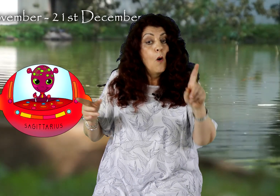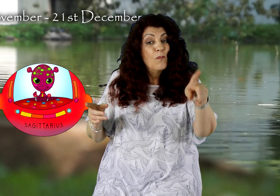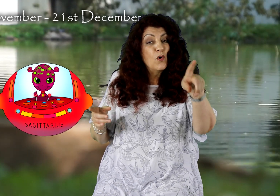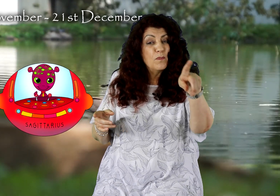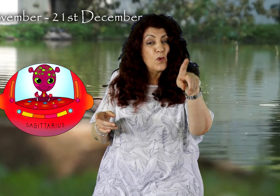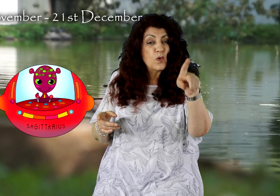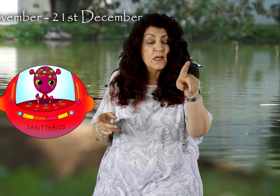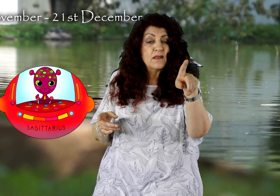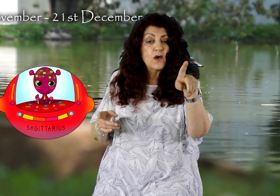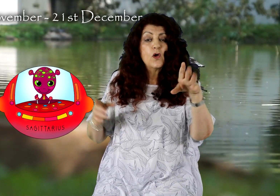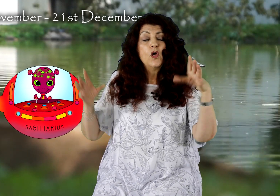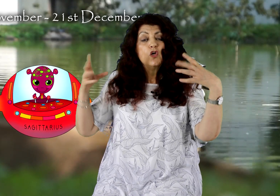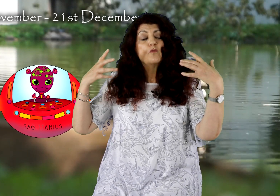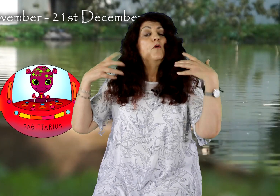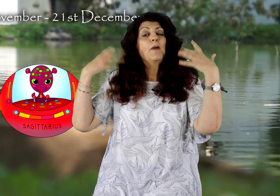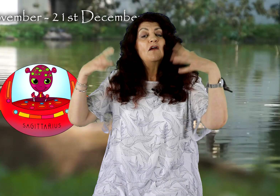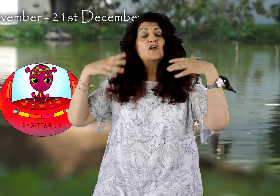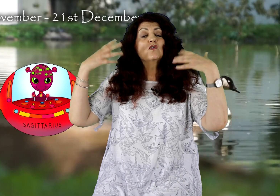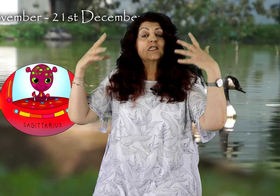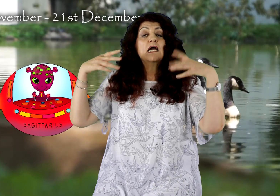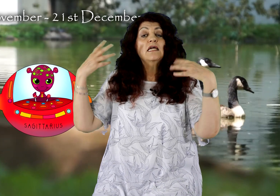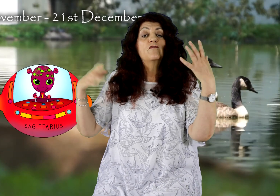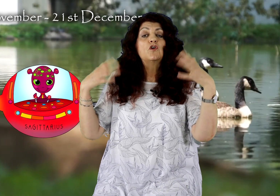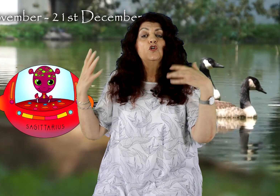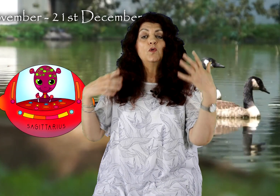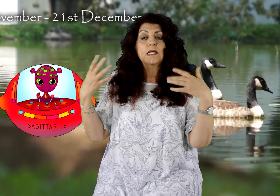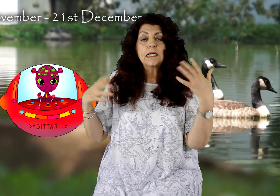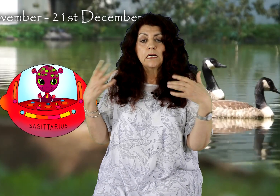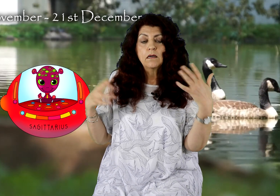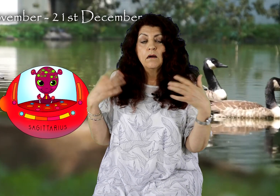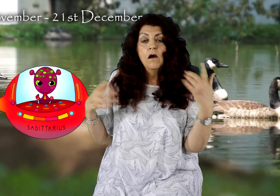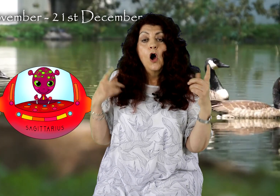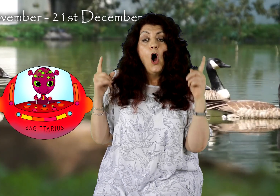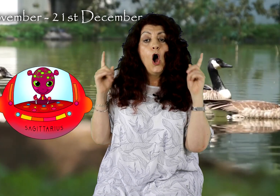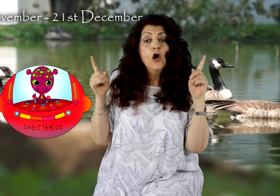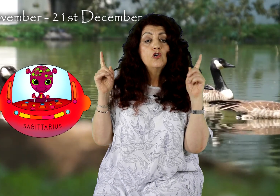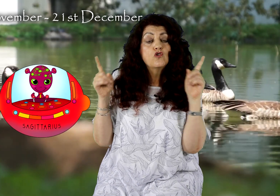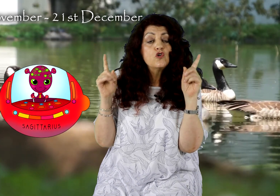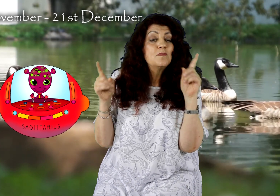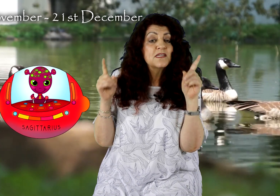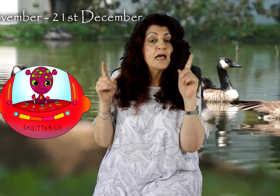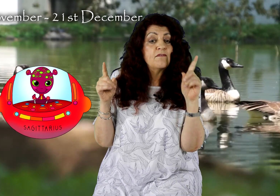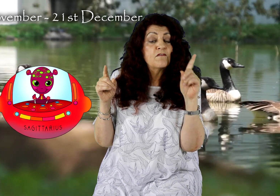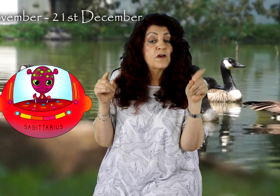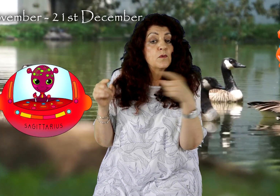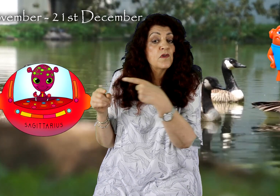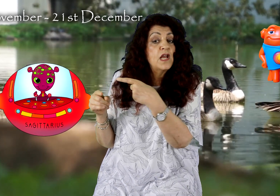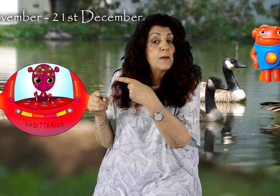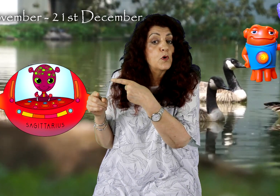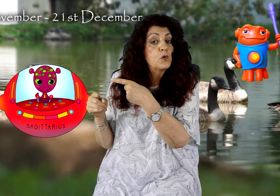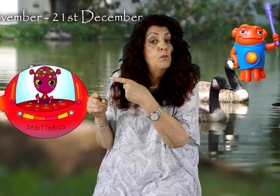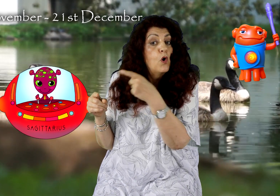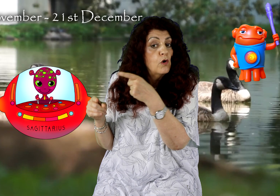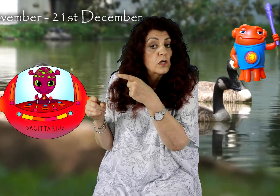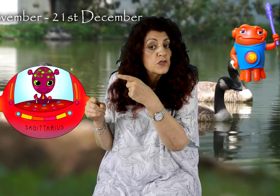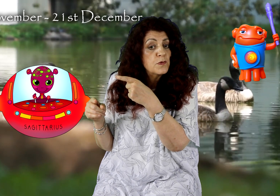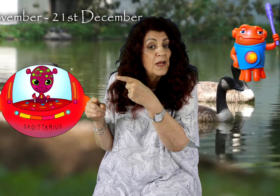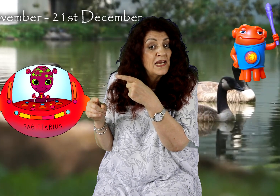More importantly though, you're preparing your psyche for a new year. Are you too busy having fun with the neighborhood morons to make any